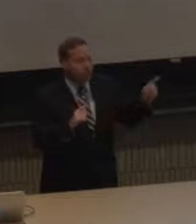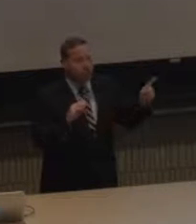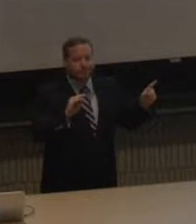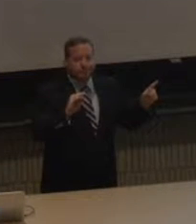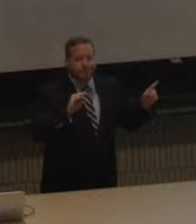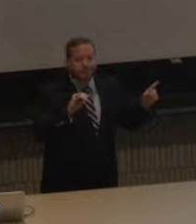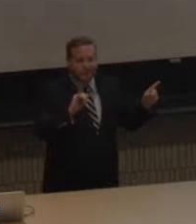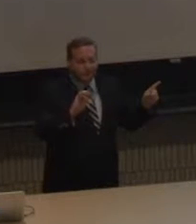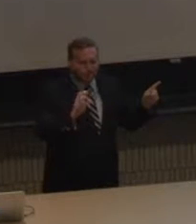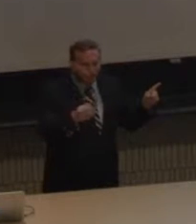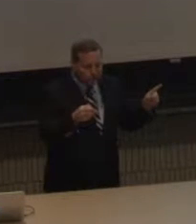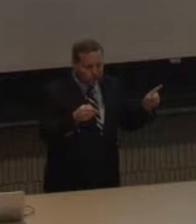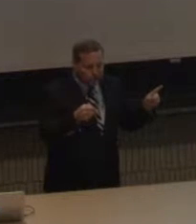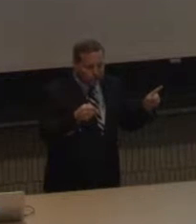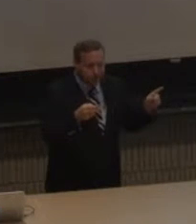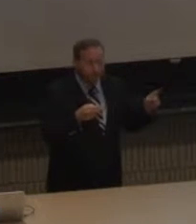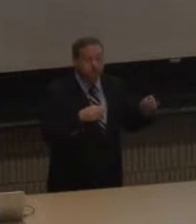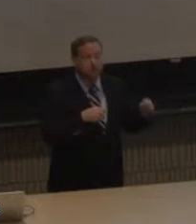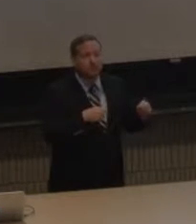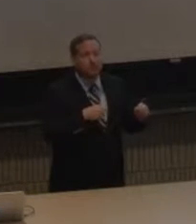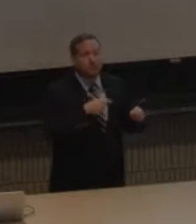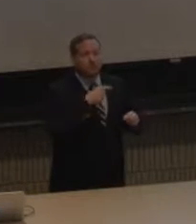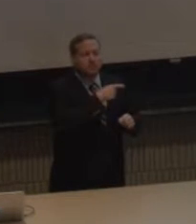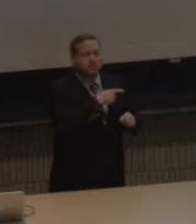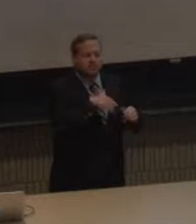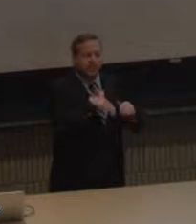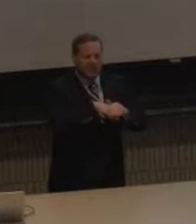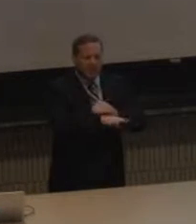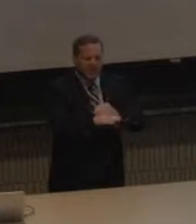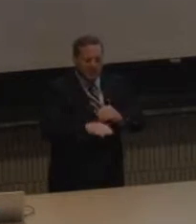My dad was actually born in Michigan,